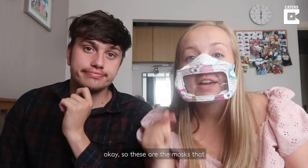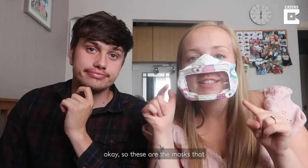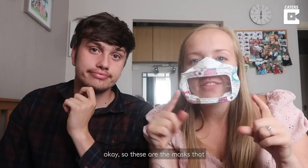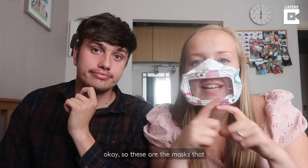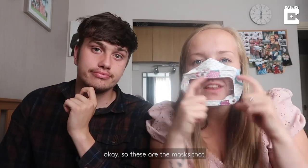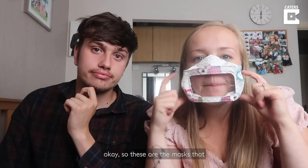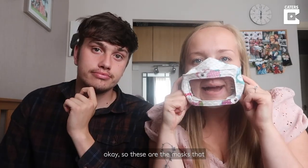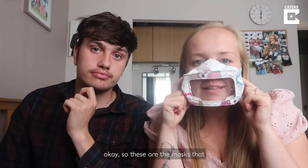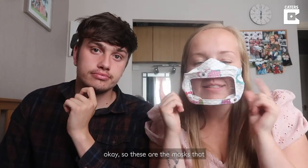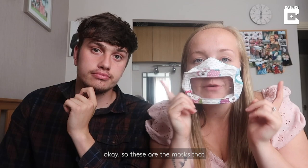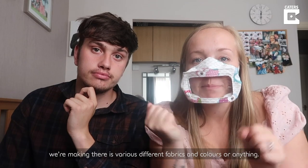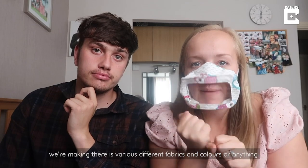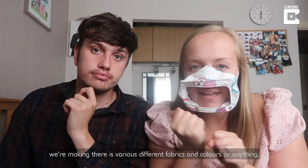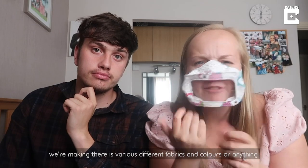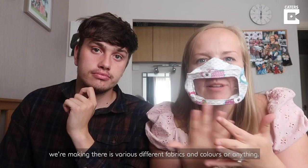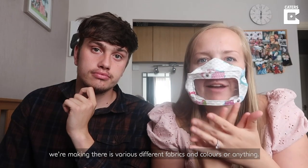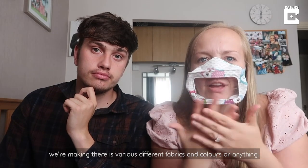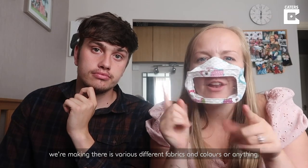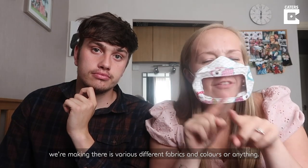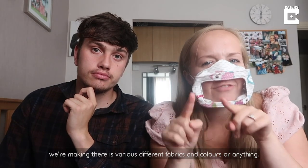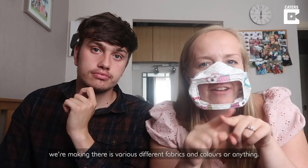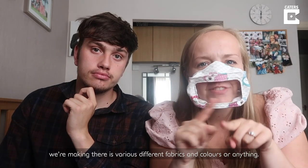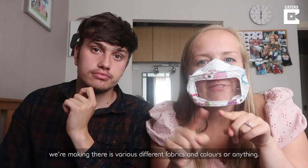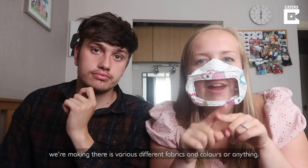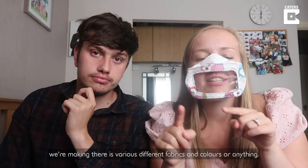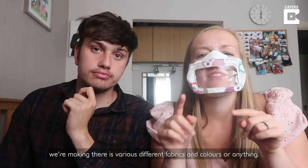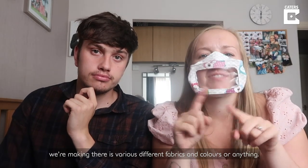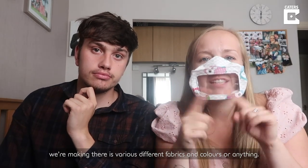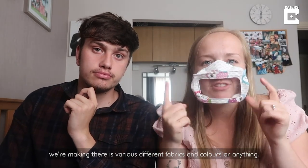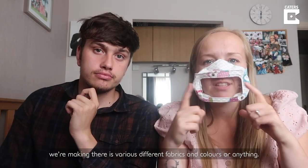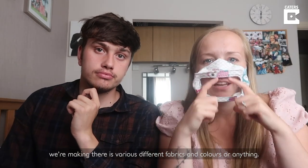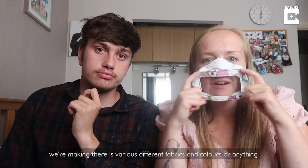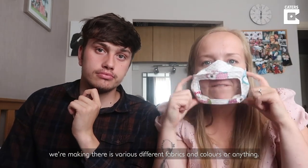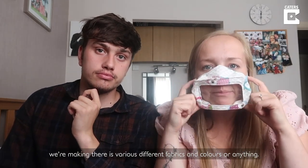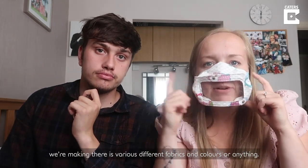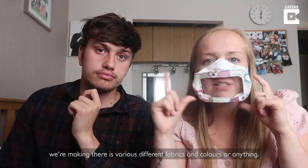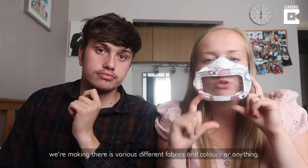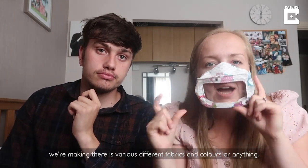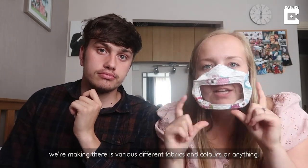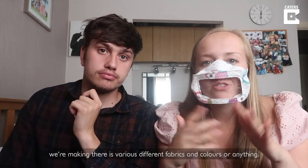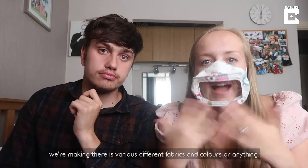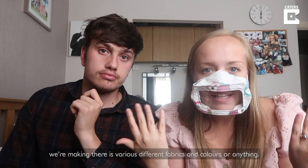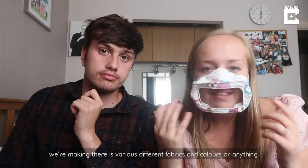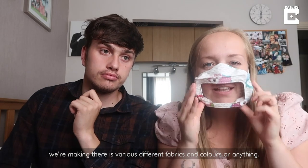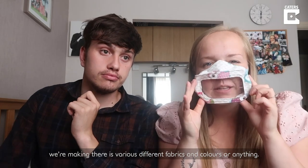Okay, so these are the masks that we're making, but they have various of different fabrics or colours or anything.